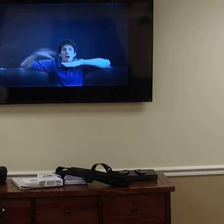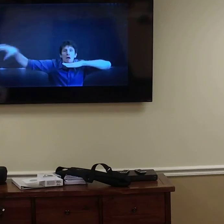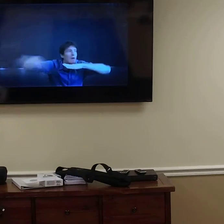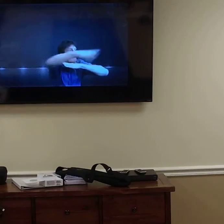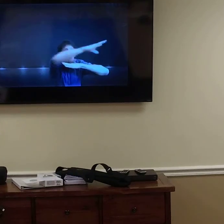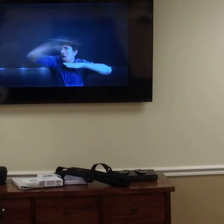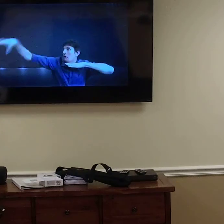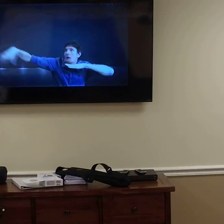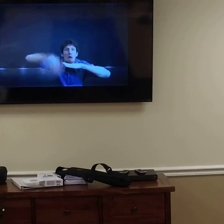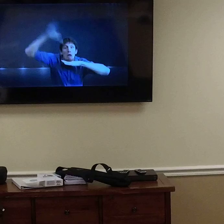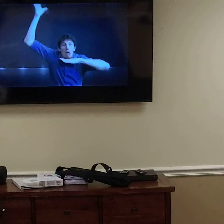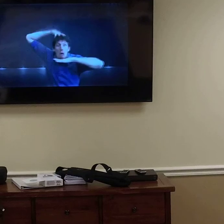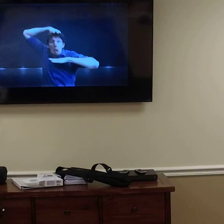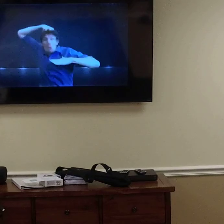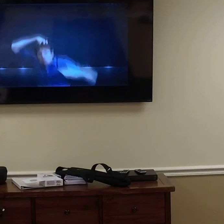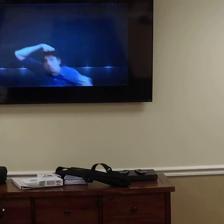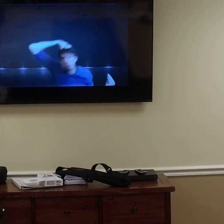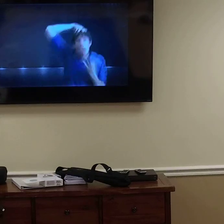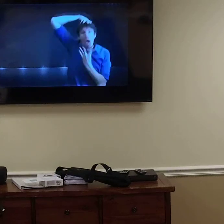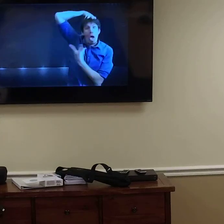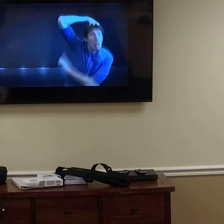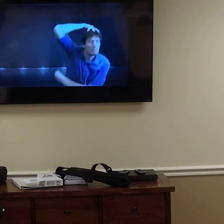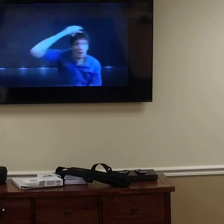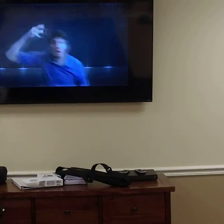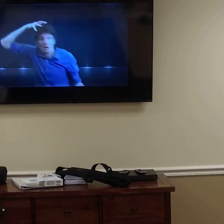cashier swiping all the things, classifiers again, everywhere.